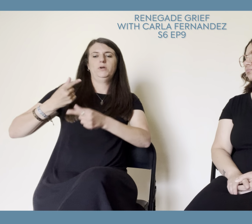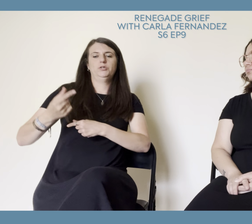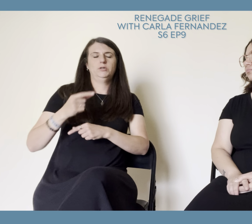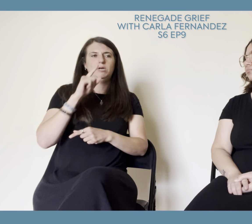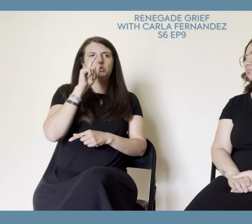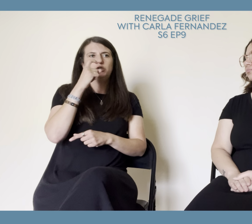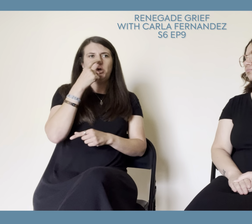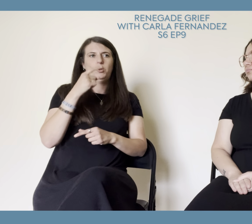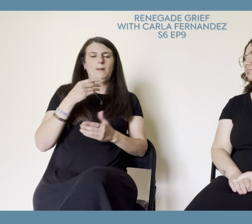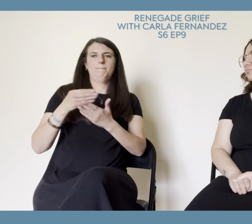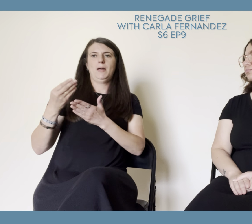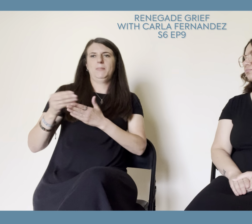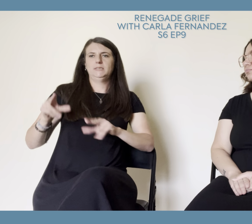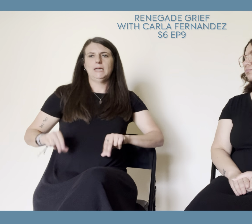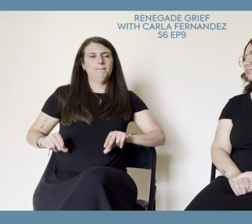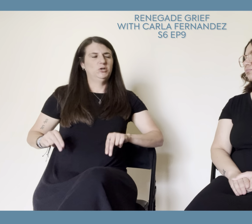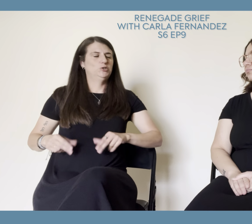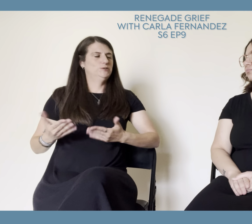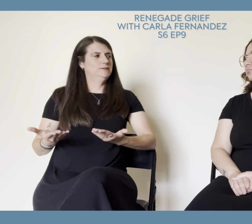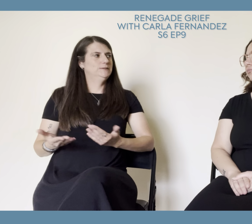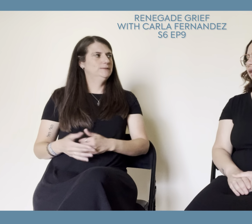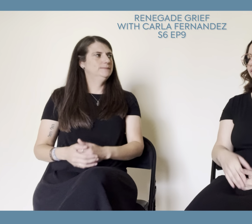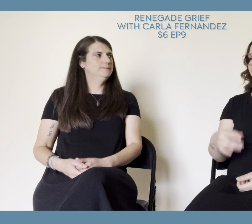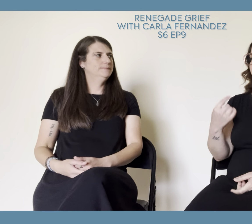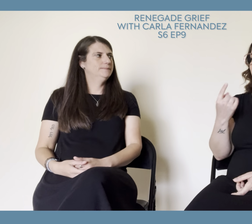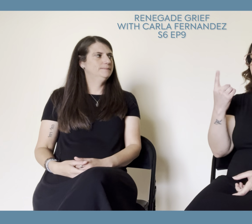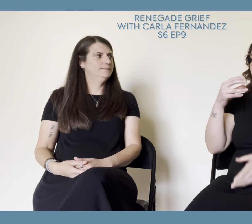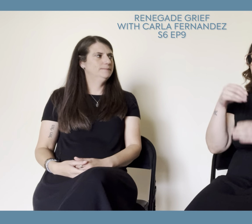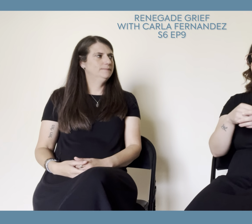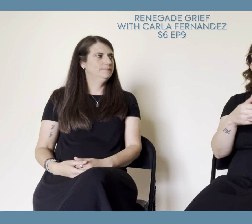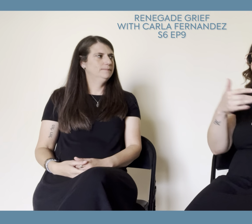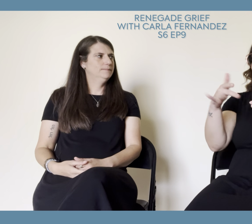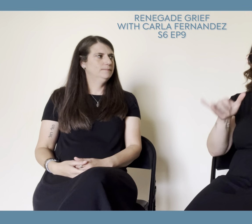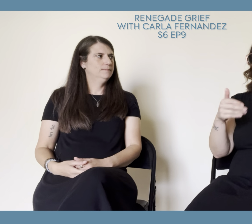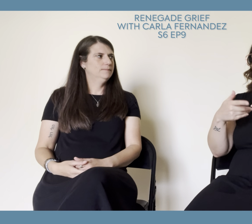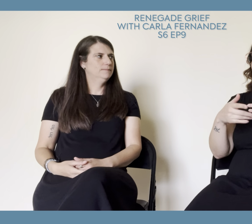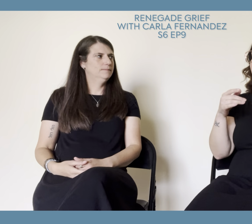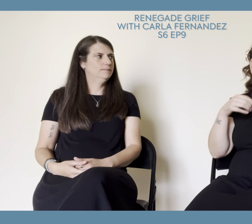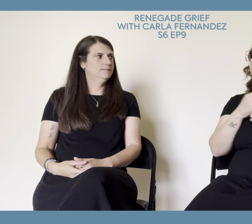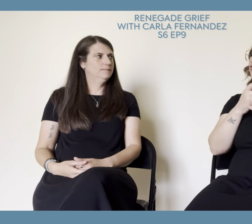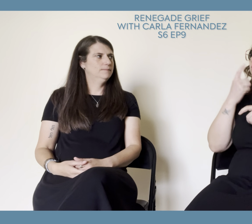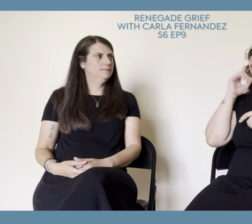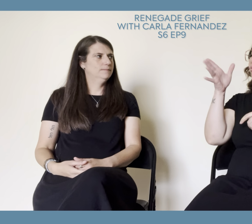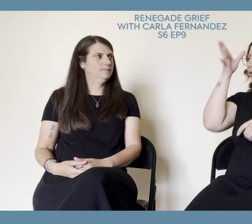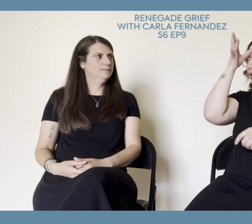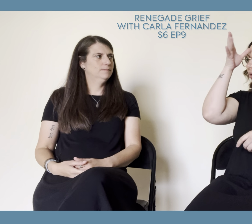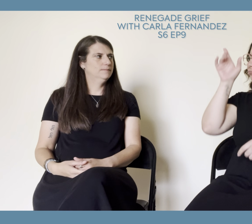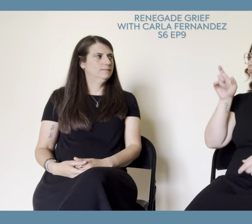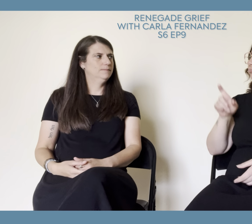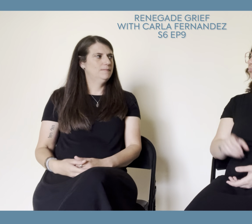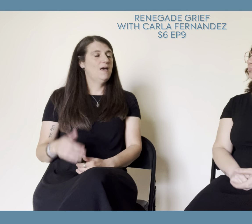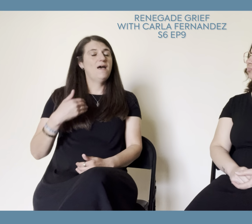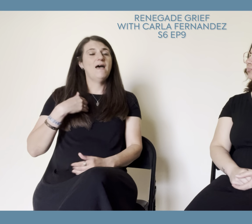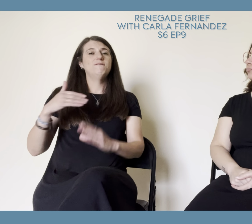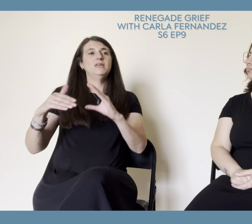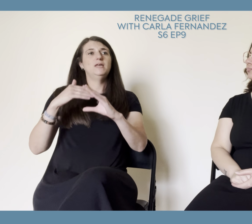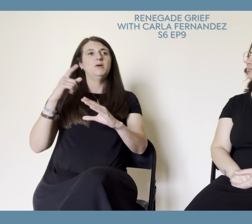diapers. Is there something in the nursery that reminds you of him? So I have an email that he wrote me that I write about in the